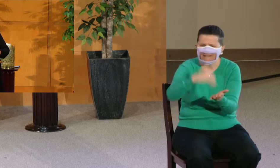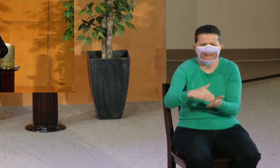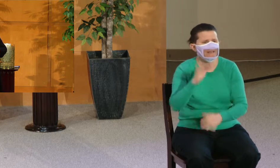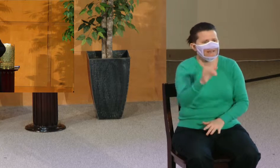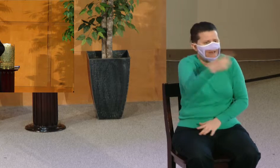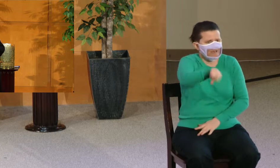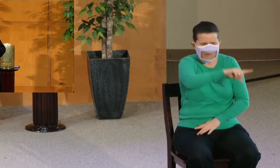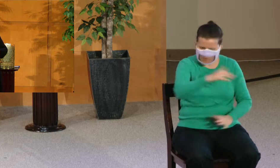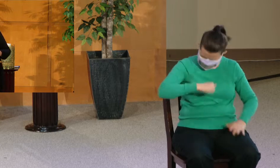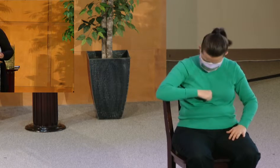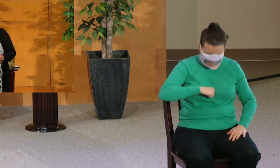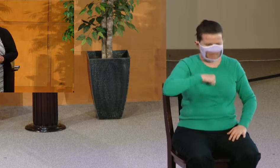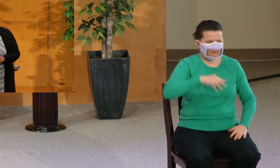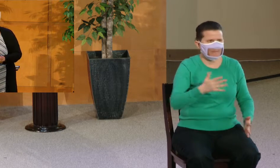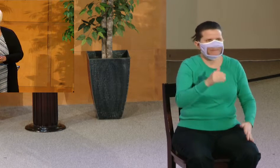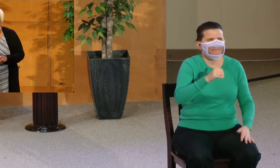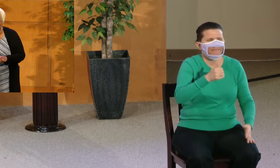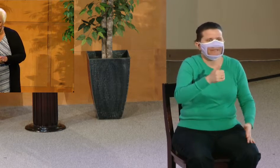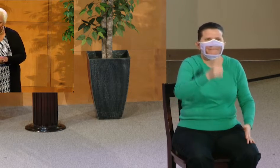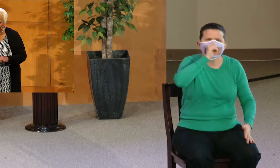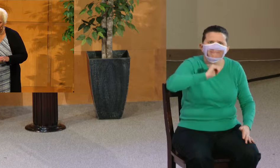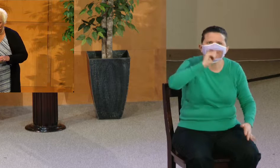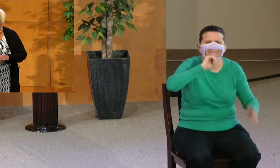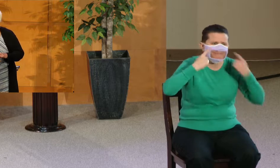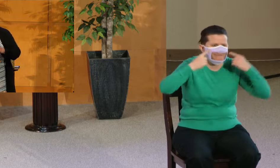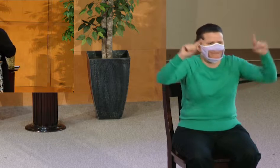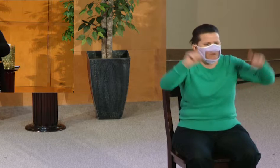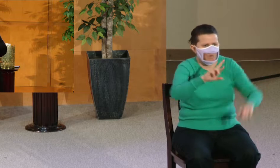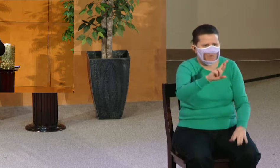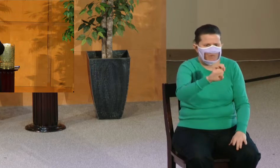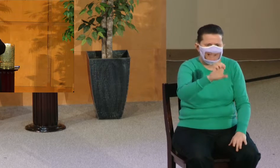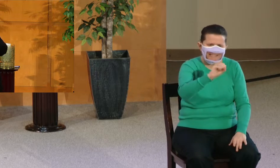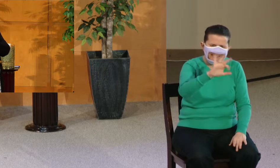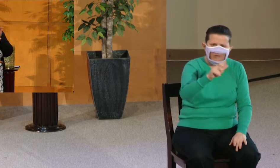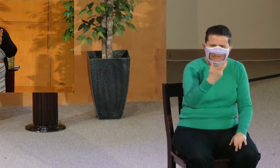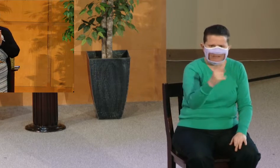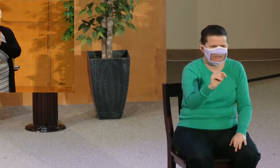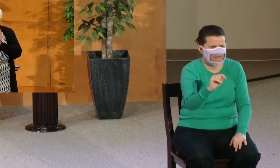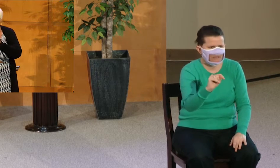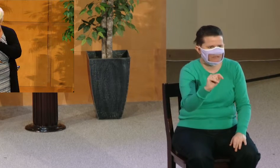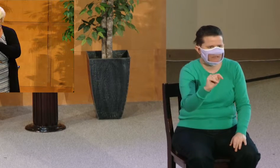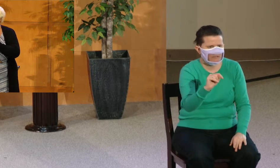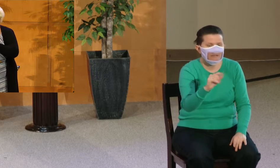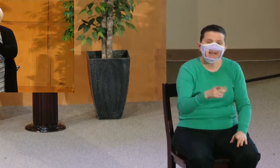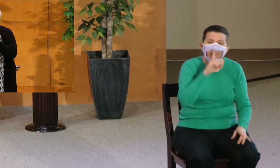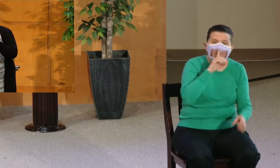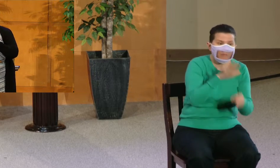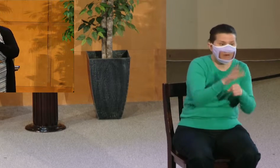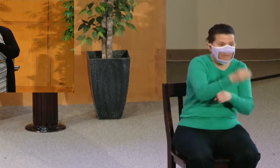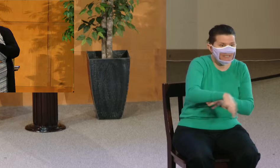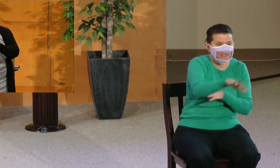So the promised land. The promised land is real, but it is not a destination.